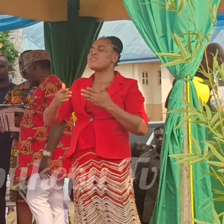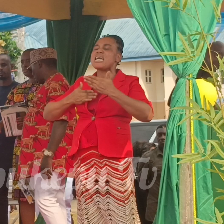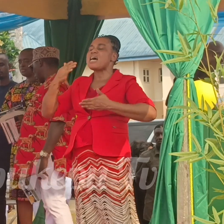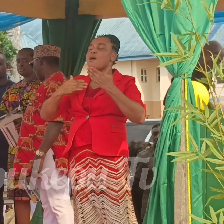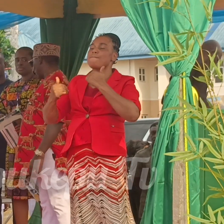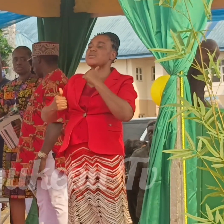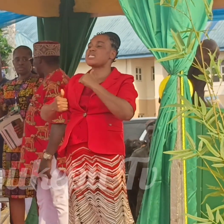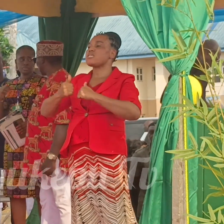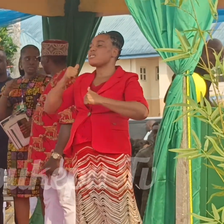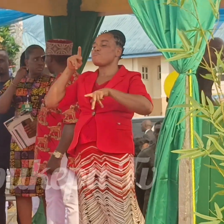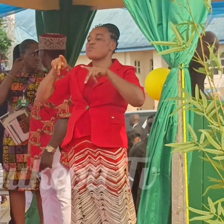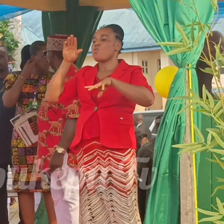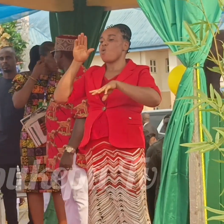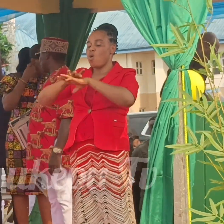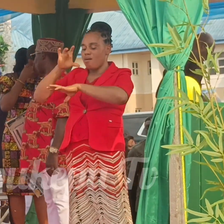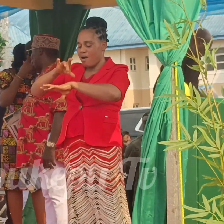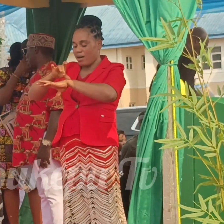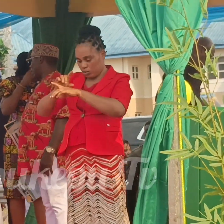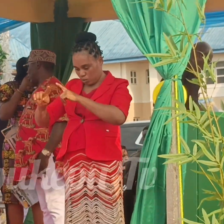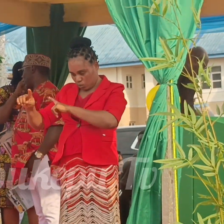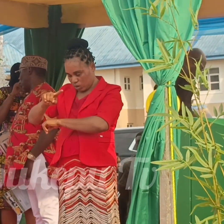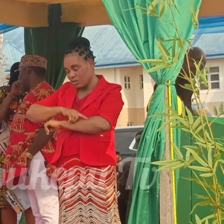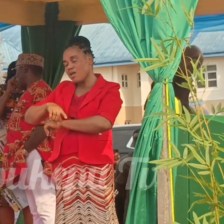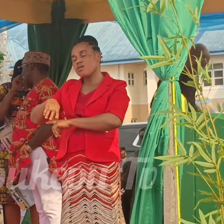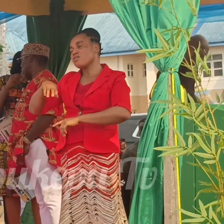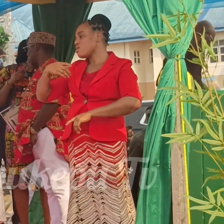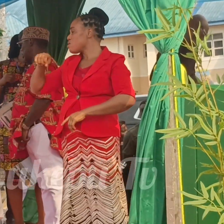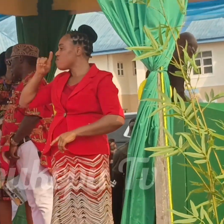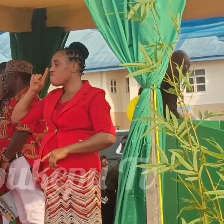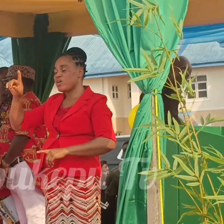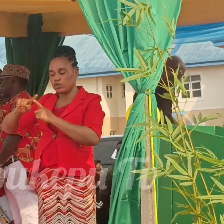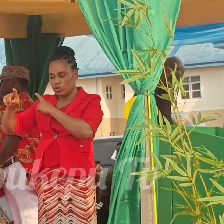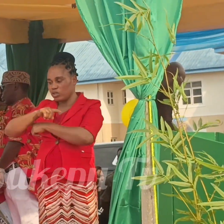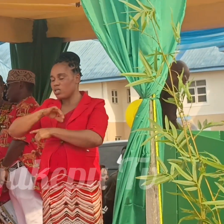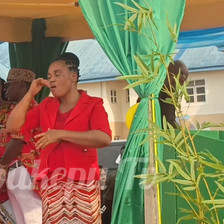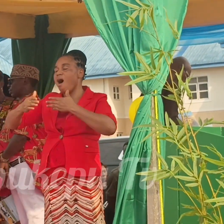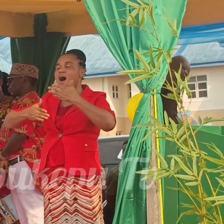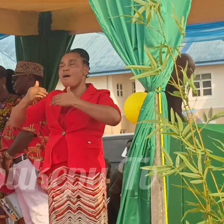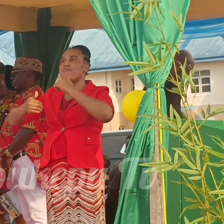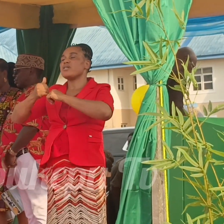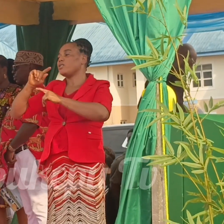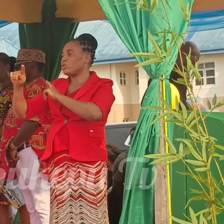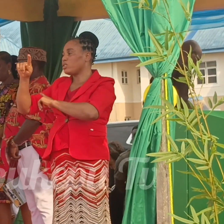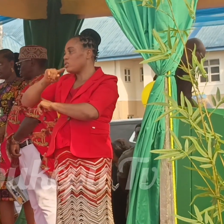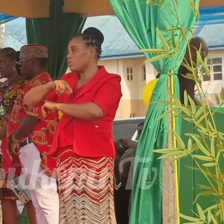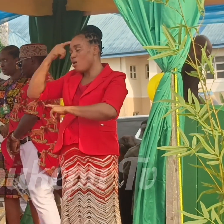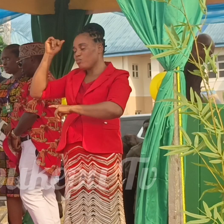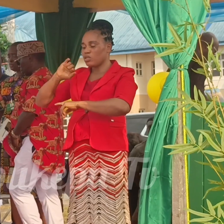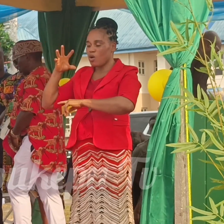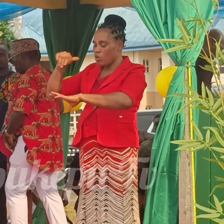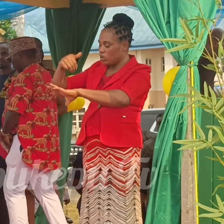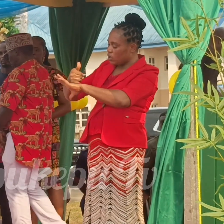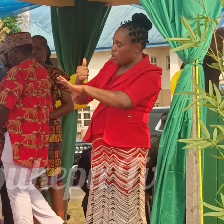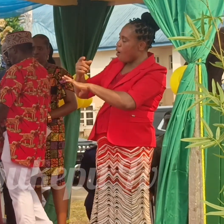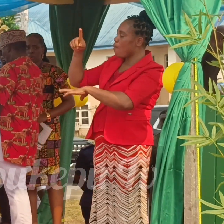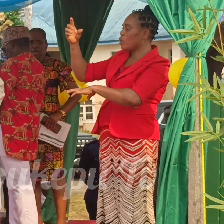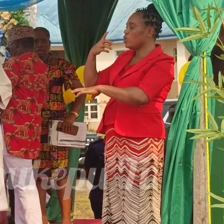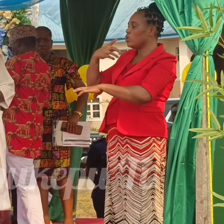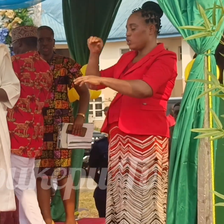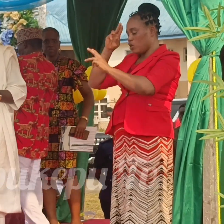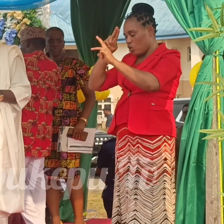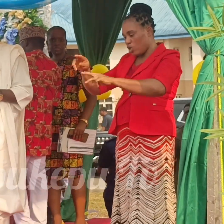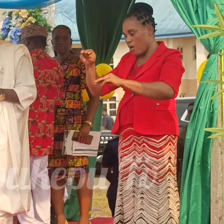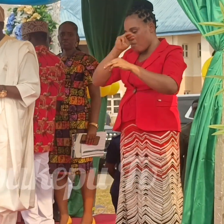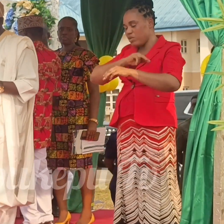happiest people on earth today. In fact, today is my happiest day since I was appointed the Honorable Minister